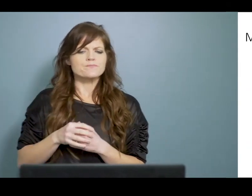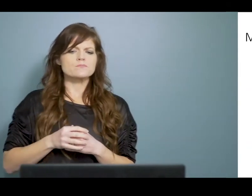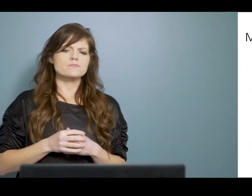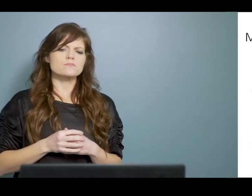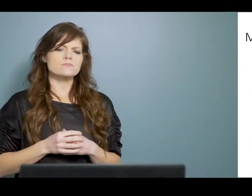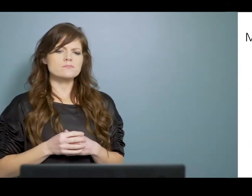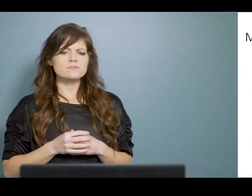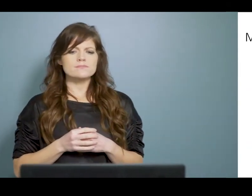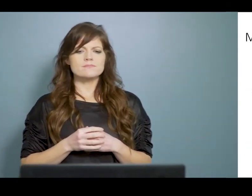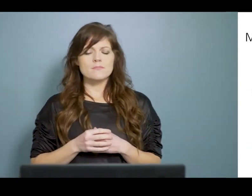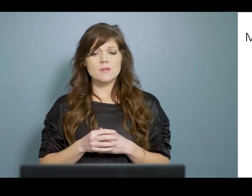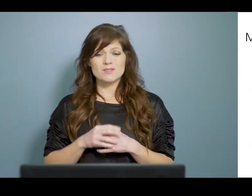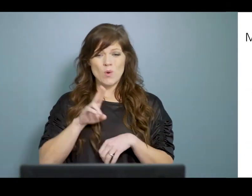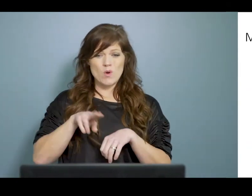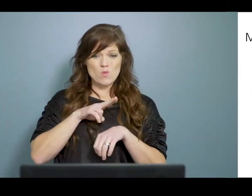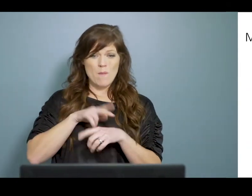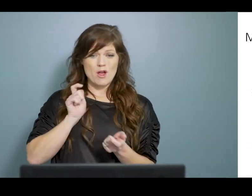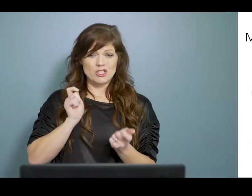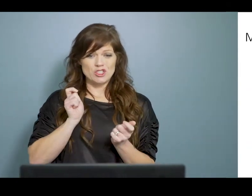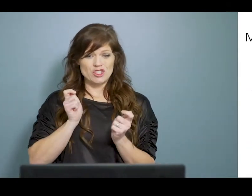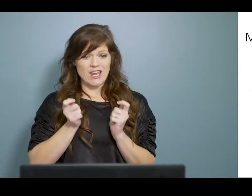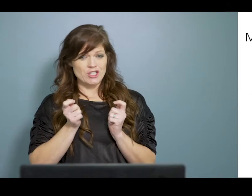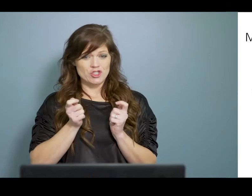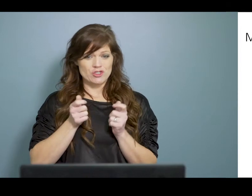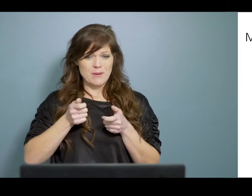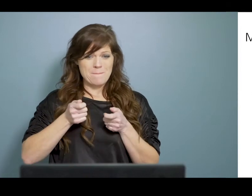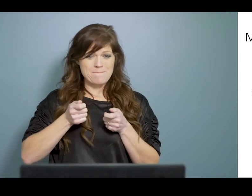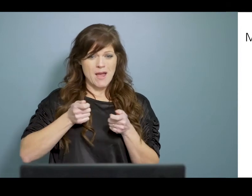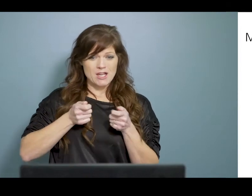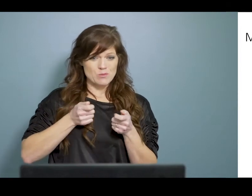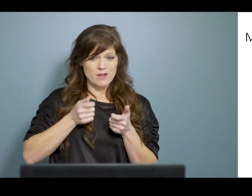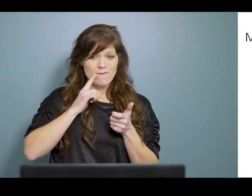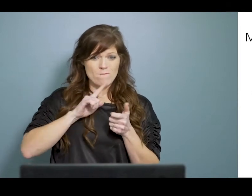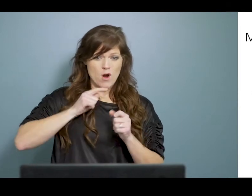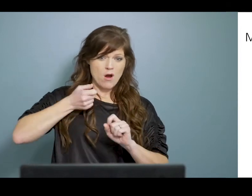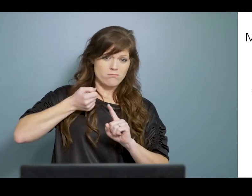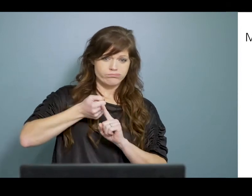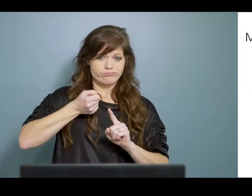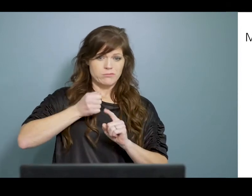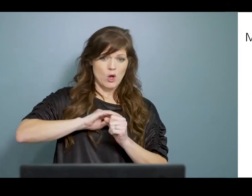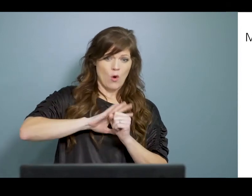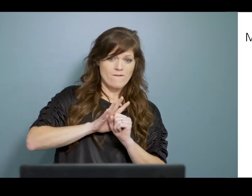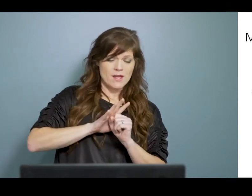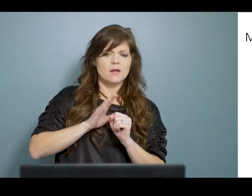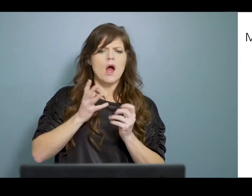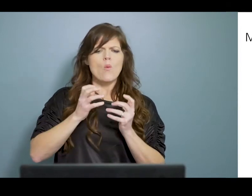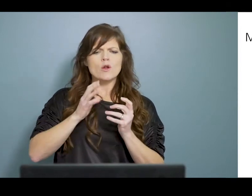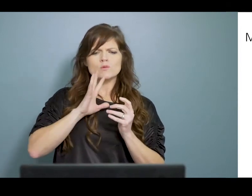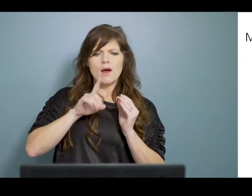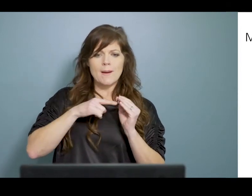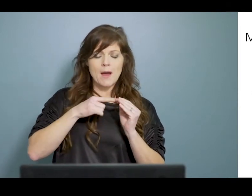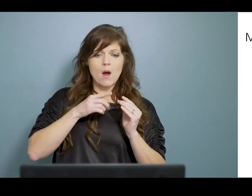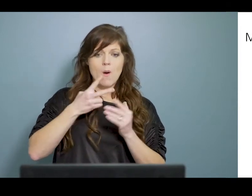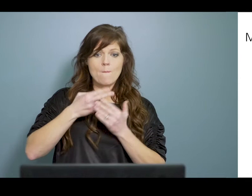So normal change management, both on the institutional side and the personal side, generally follow